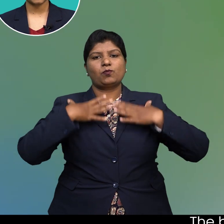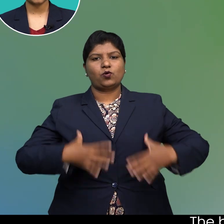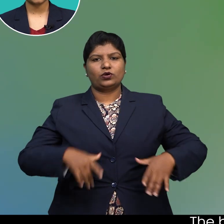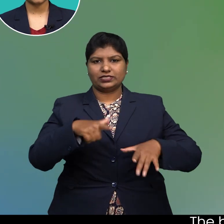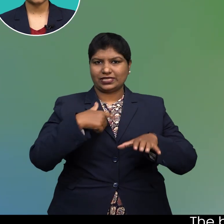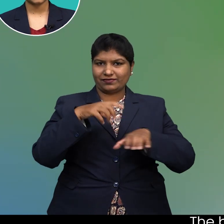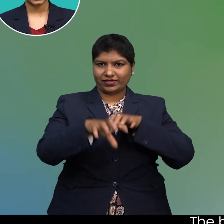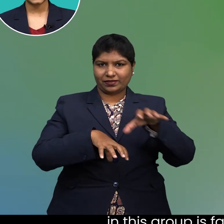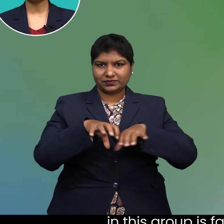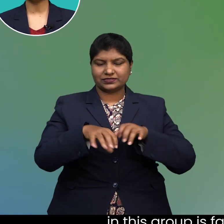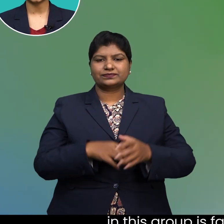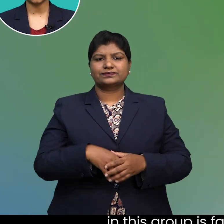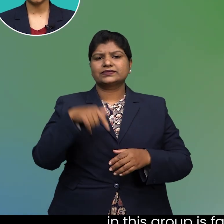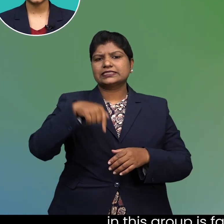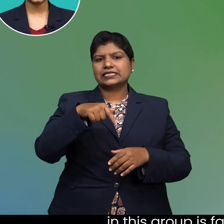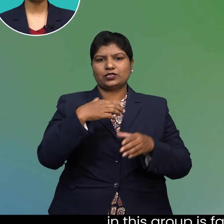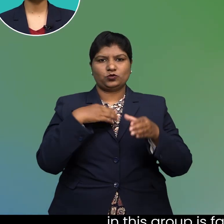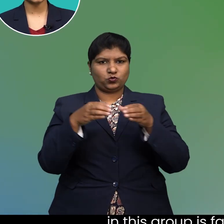Euplectilla,